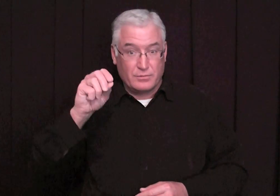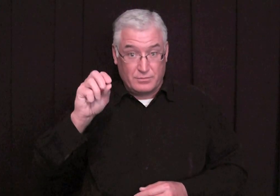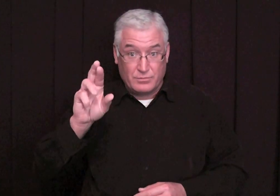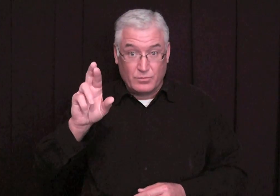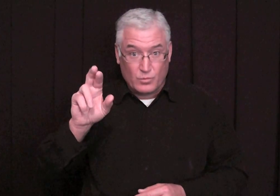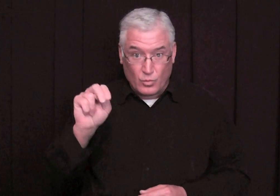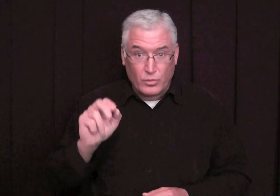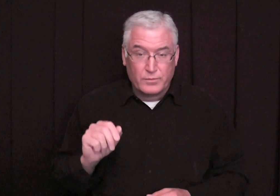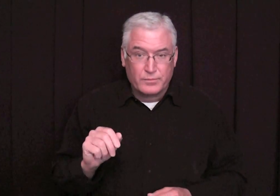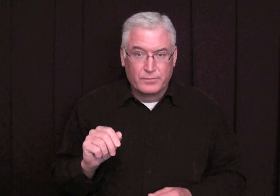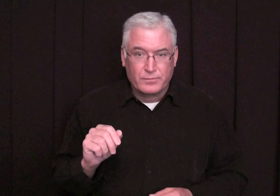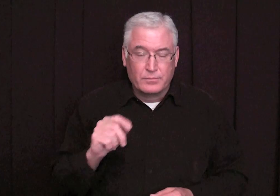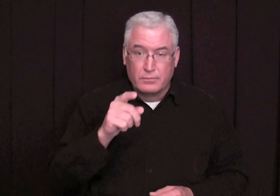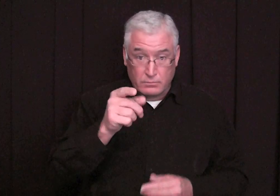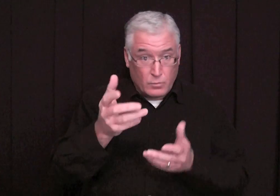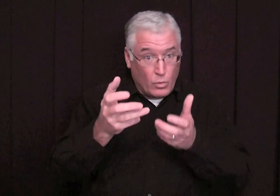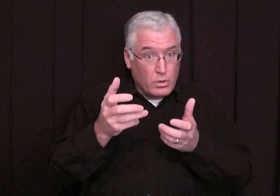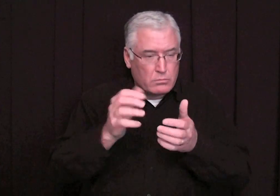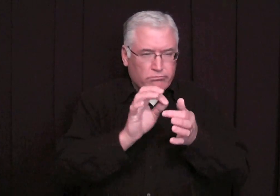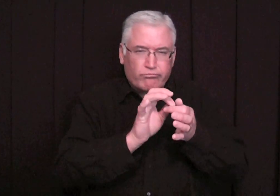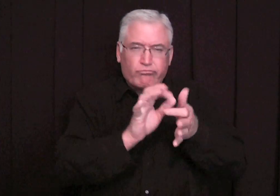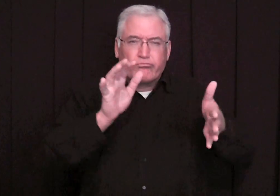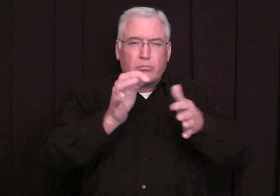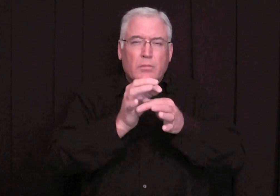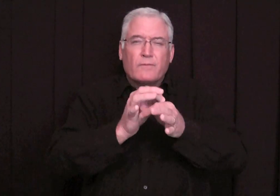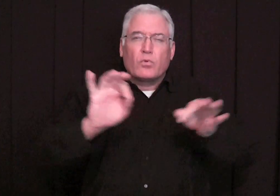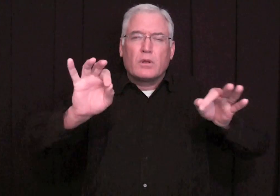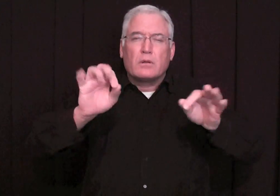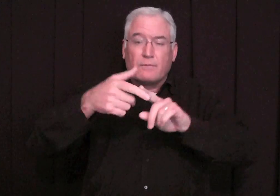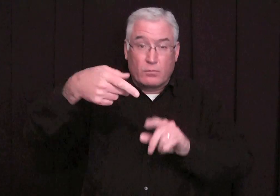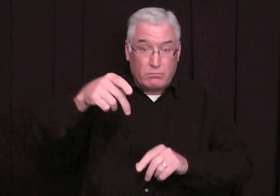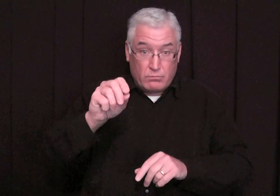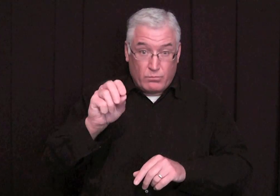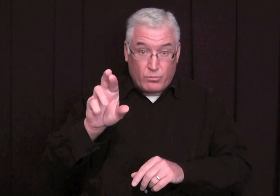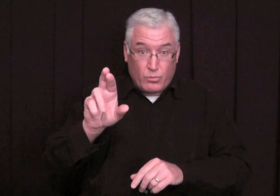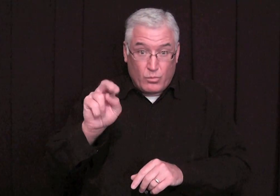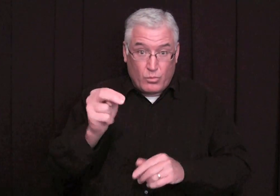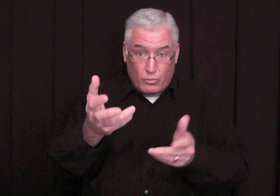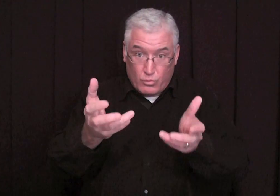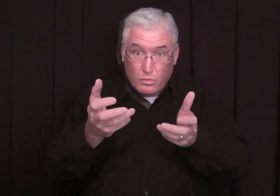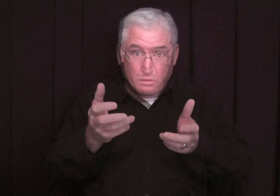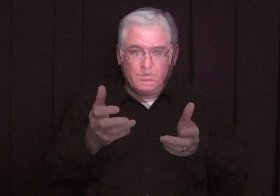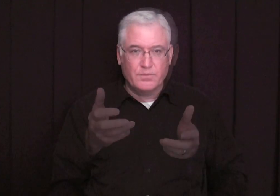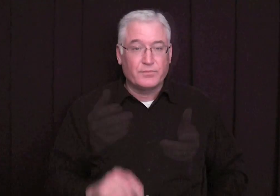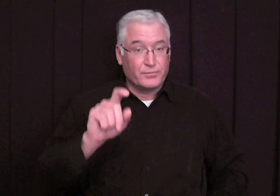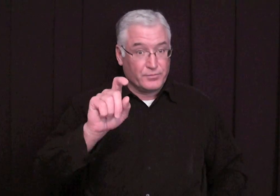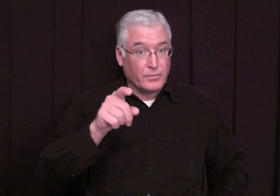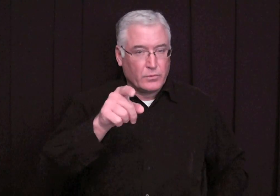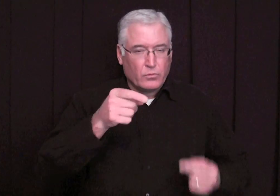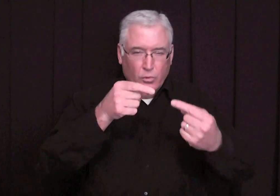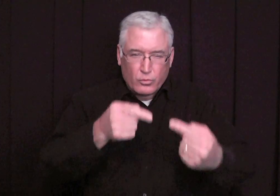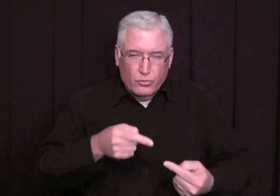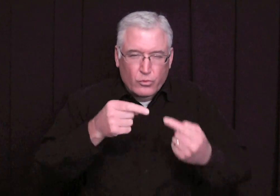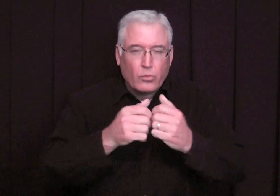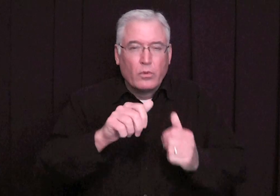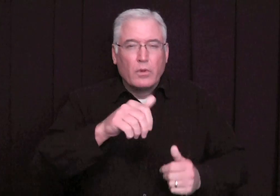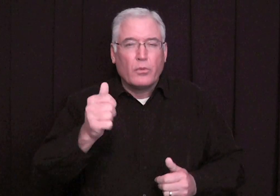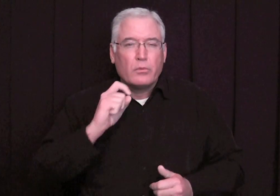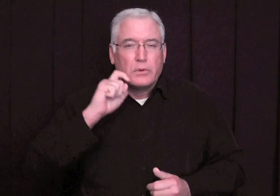Some of you are addicted to pornography. If you want to disconnect and be free from this addiction that